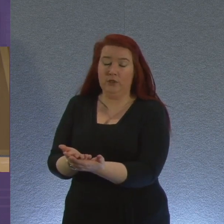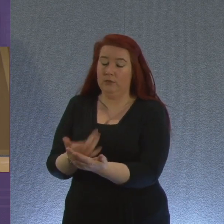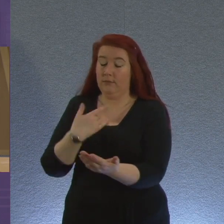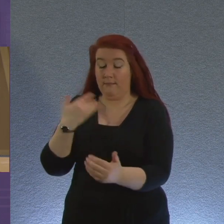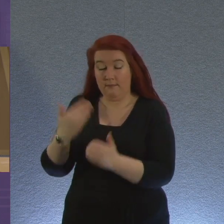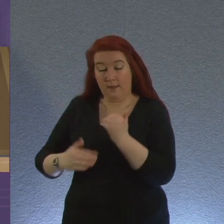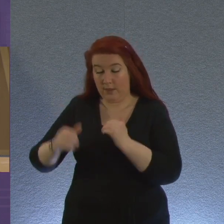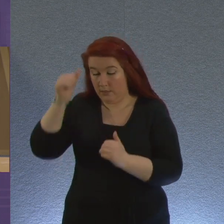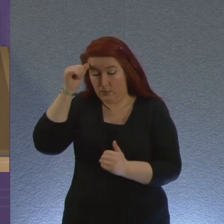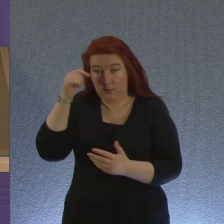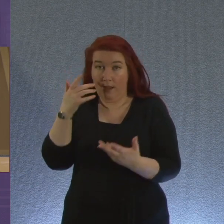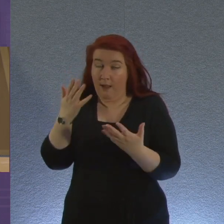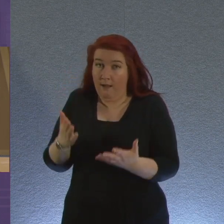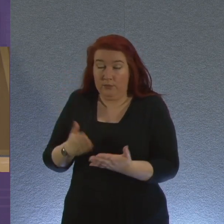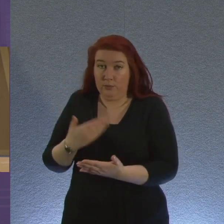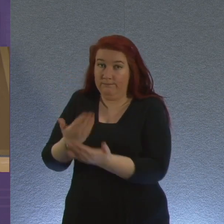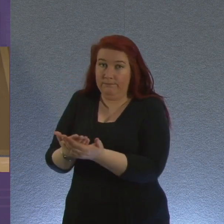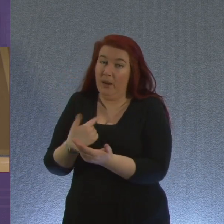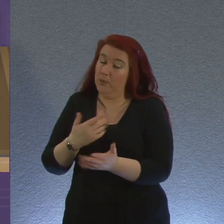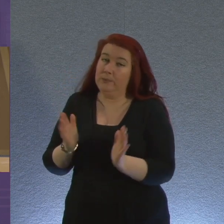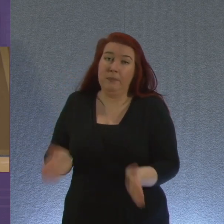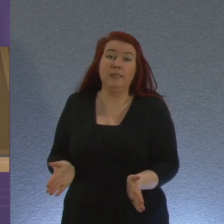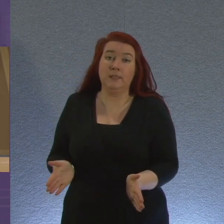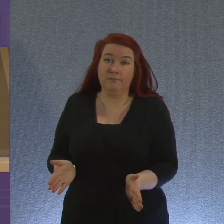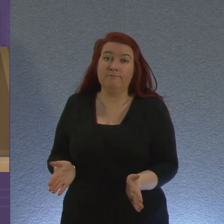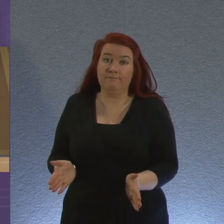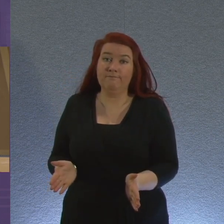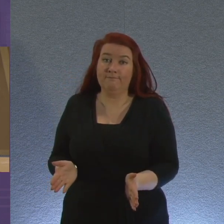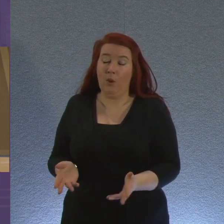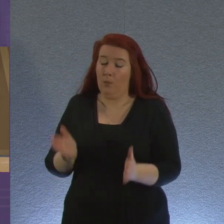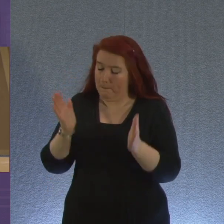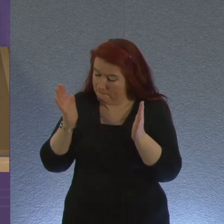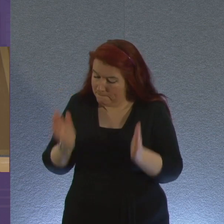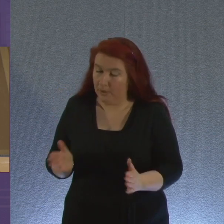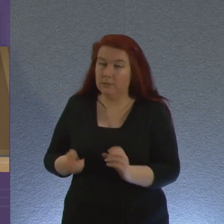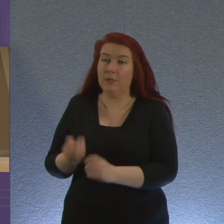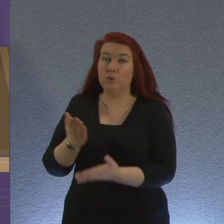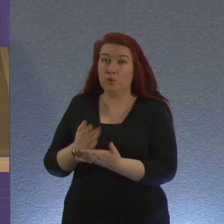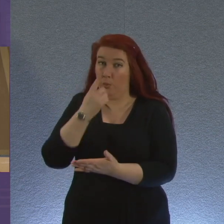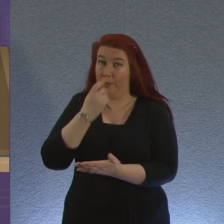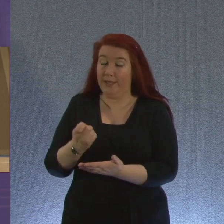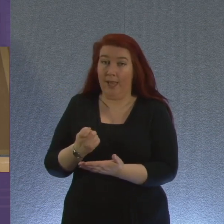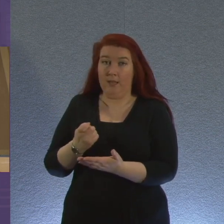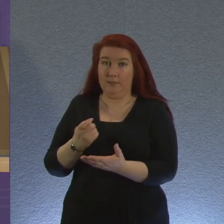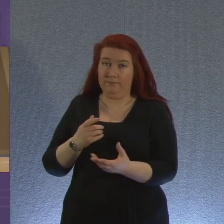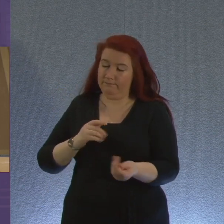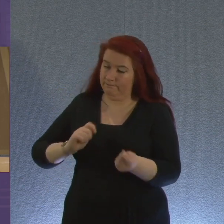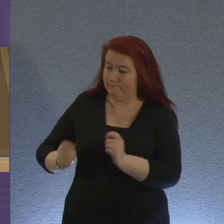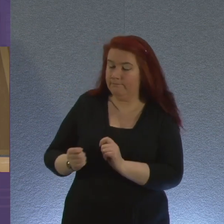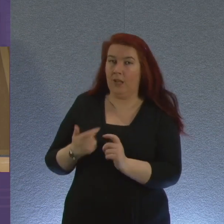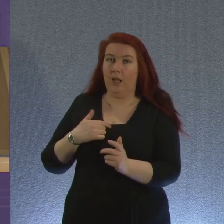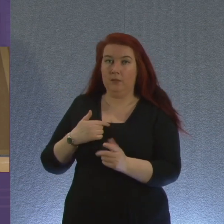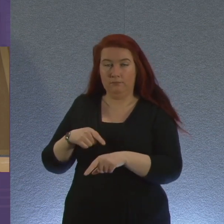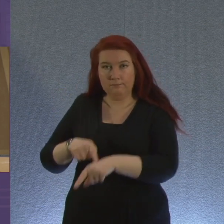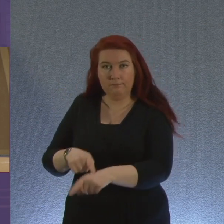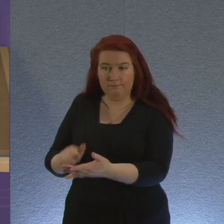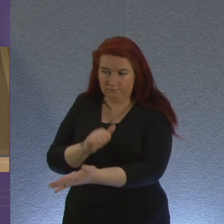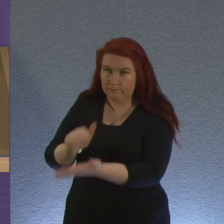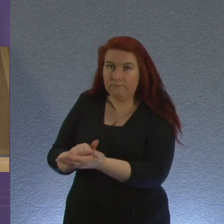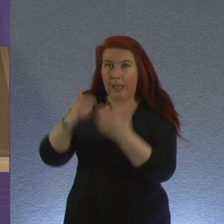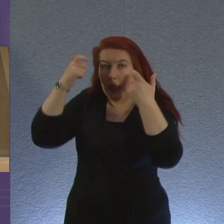would have to, but of course we must. We must ensure that we can adapt to this extraordinary crisis by following due legal process and